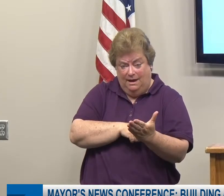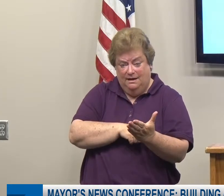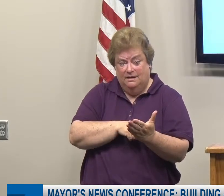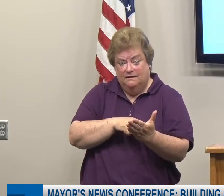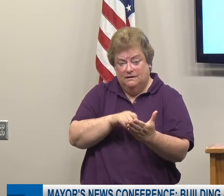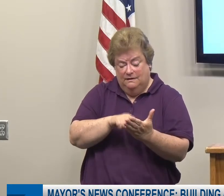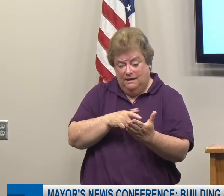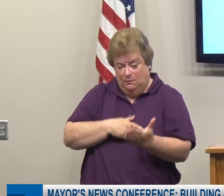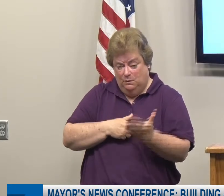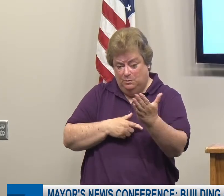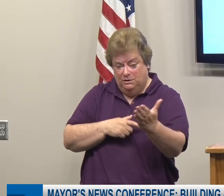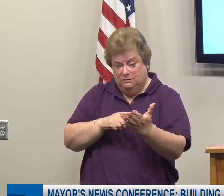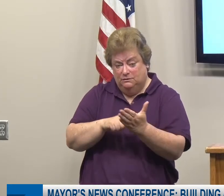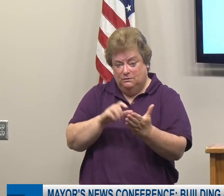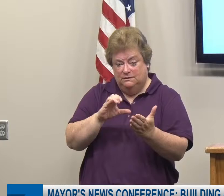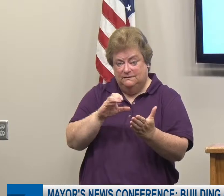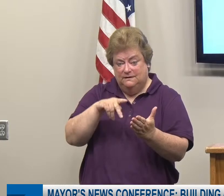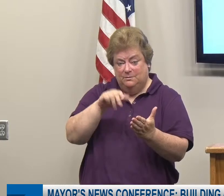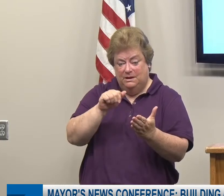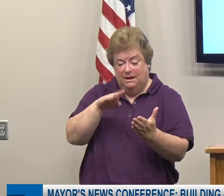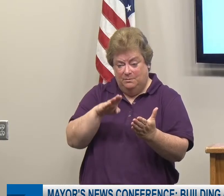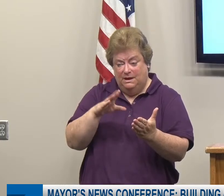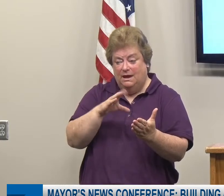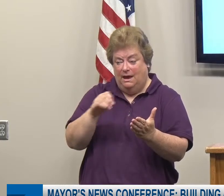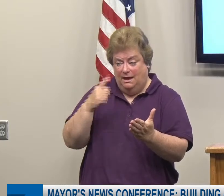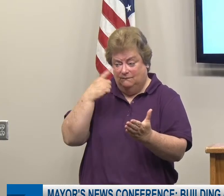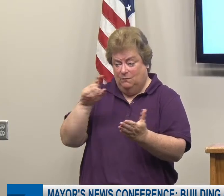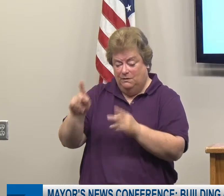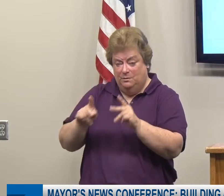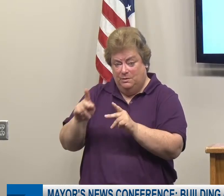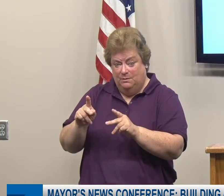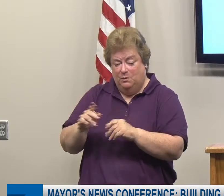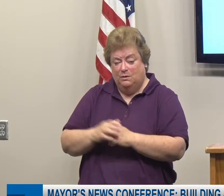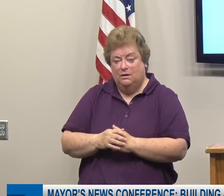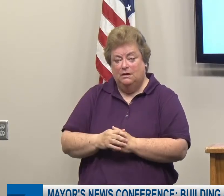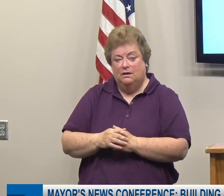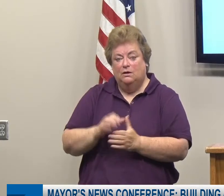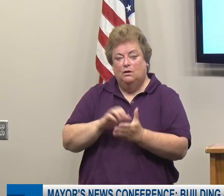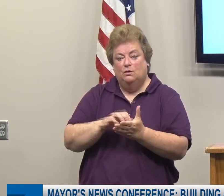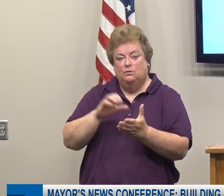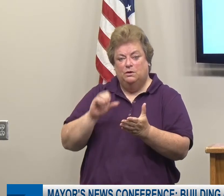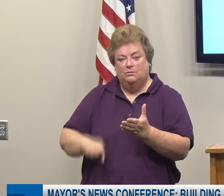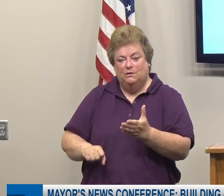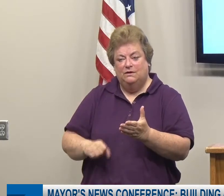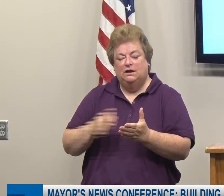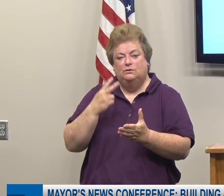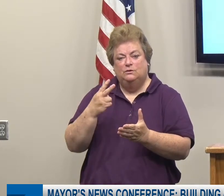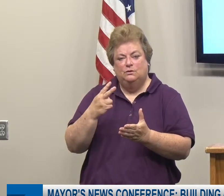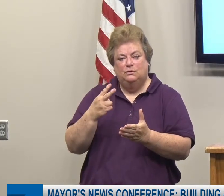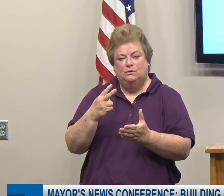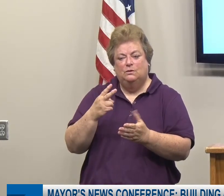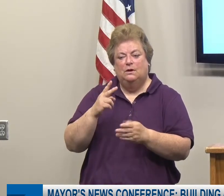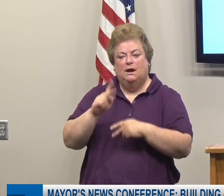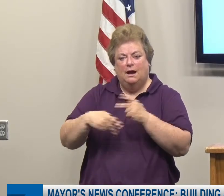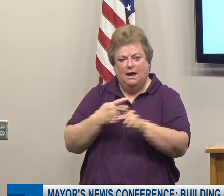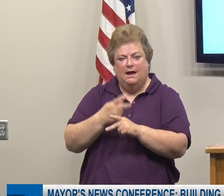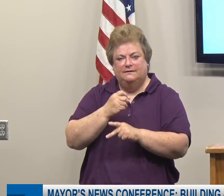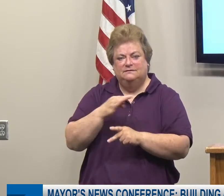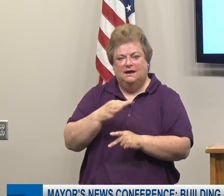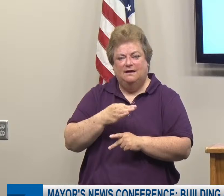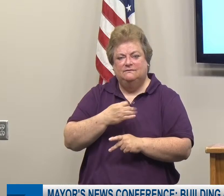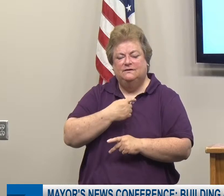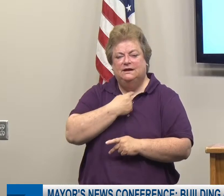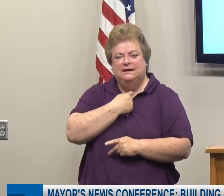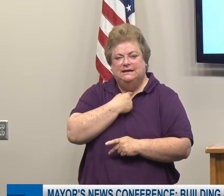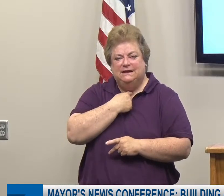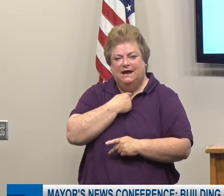being presented to the CPAB and to the public for their input, removing 2 different types of neck restraints.